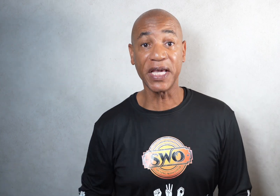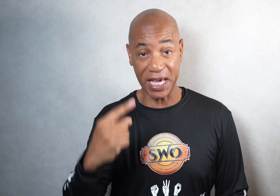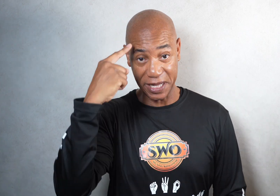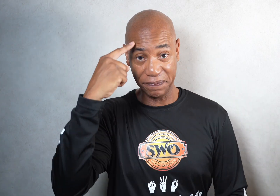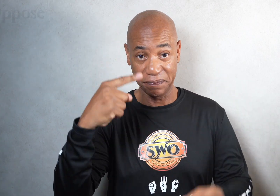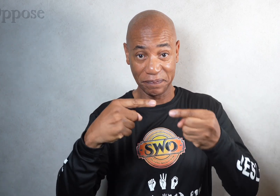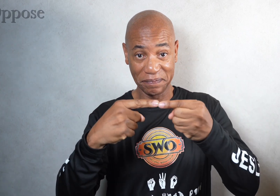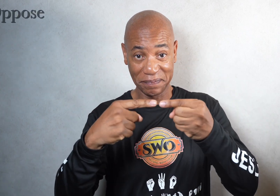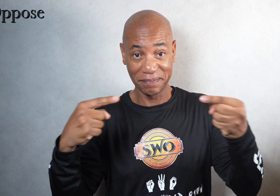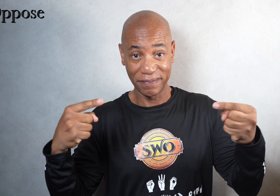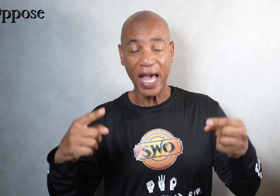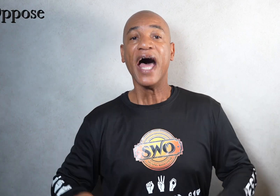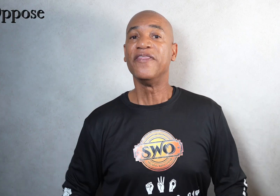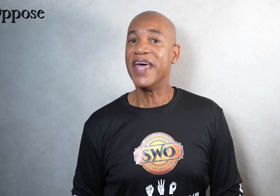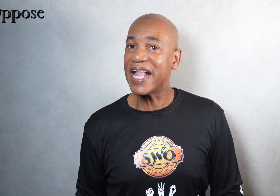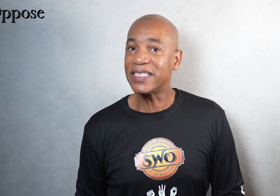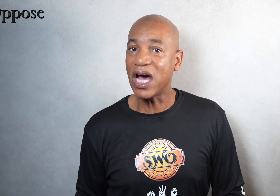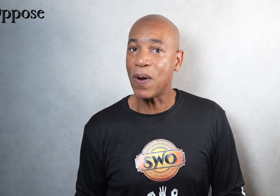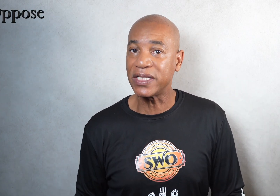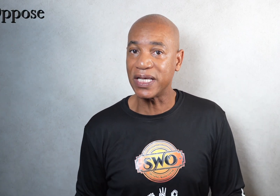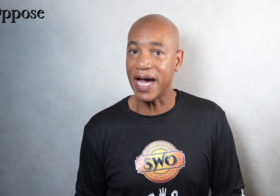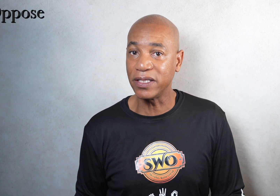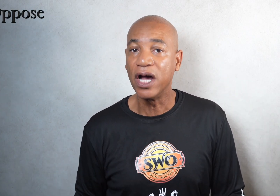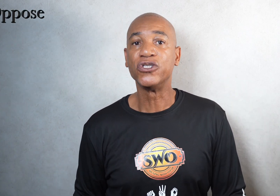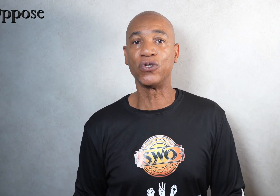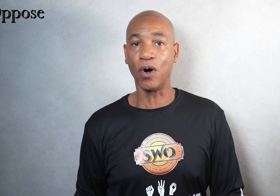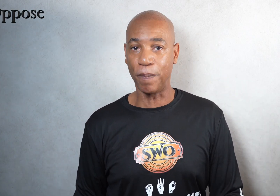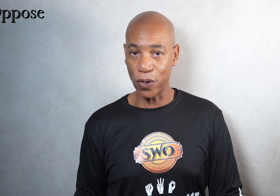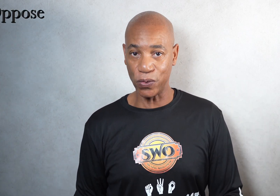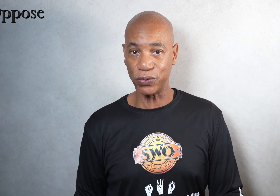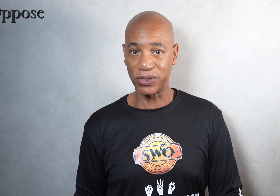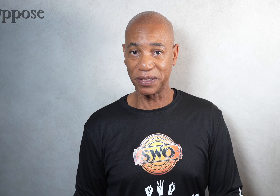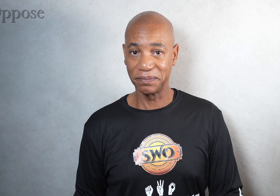again. That is how I sign to oppose.